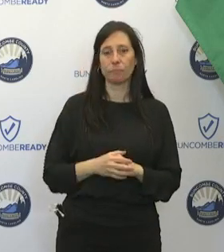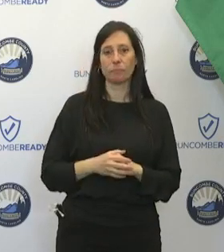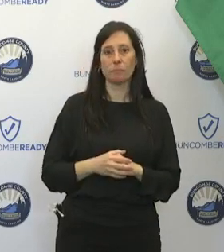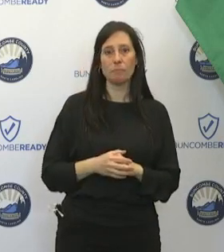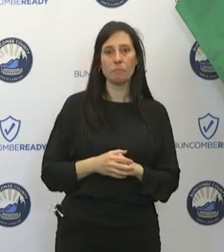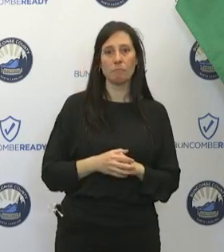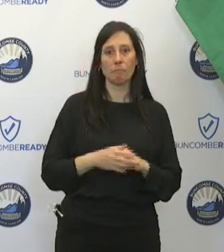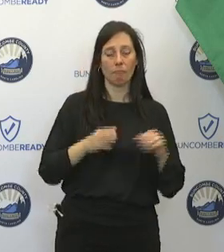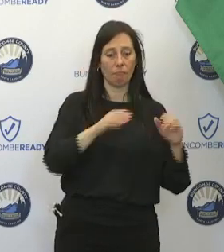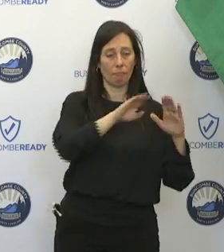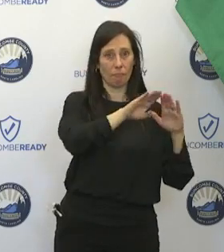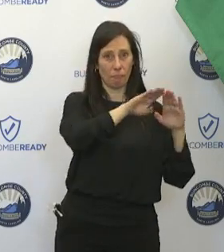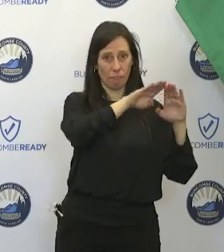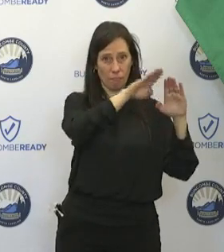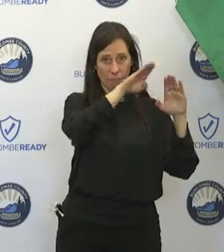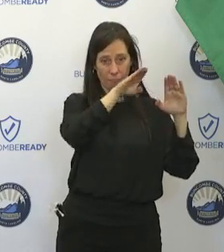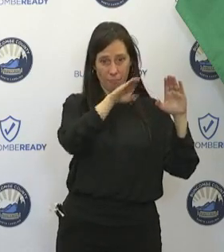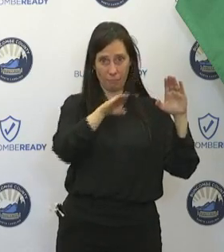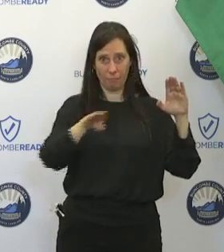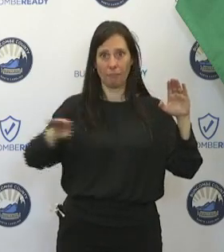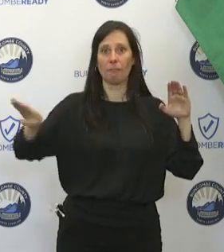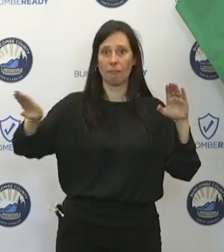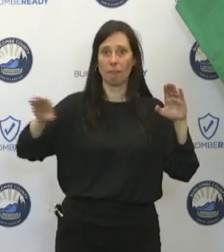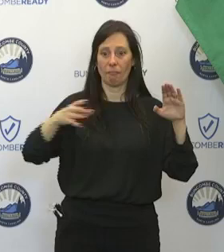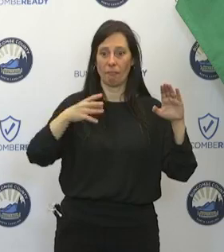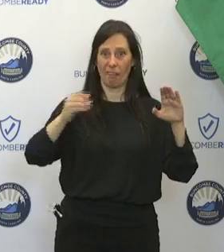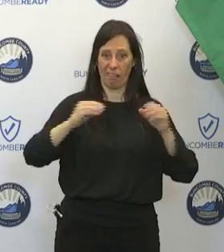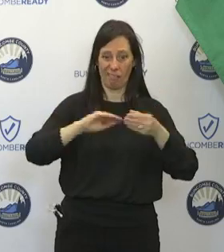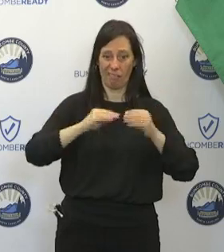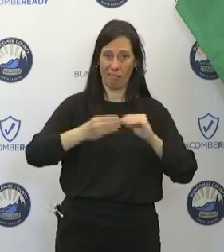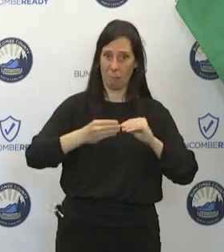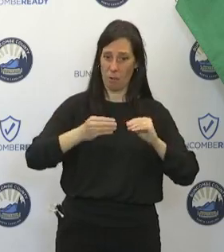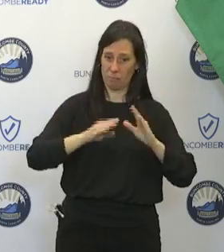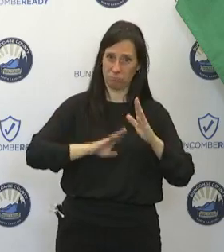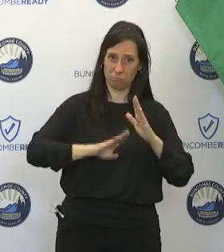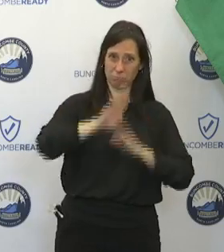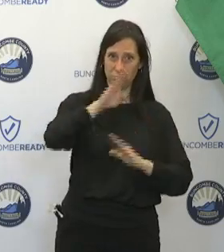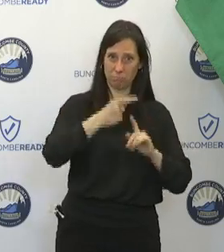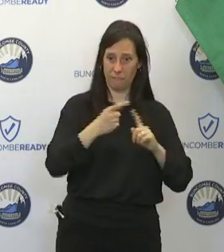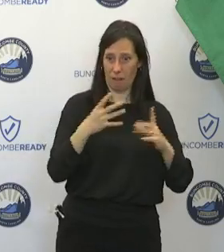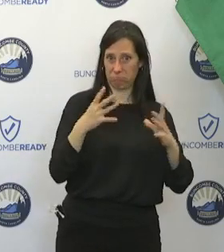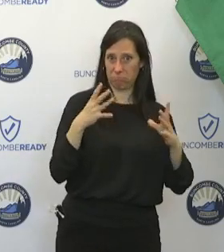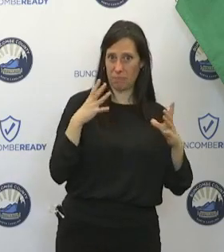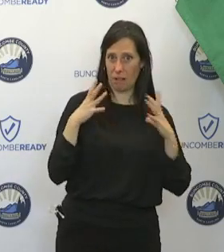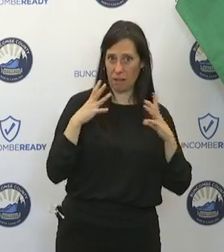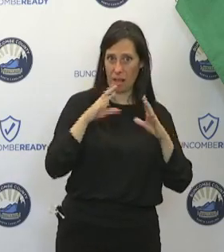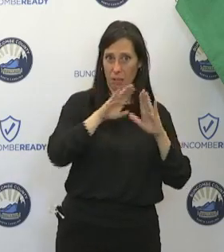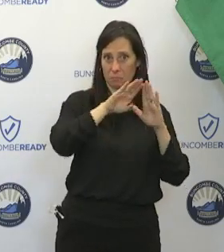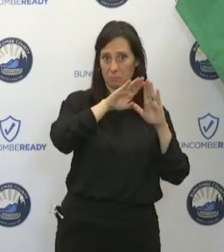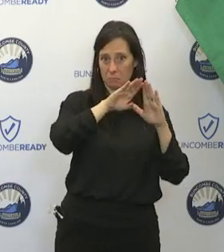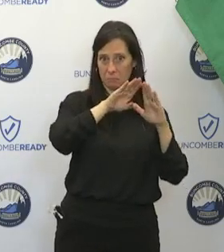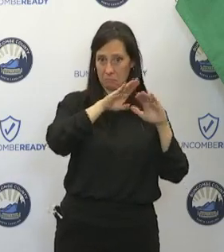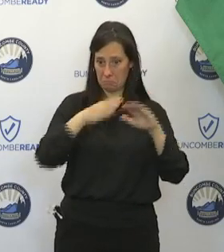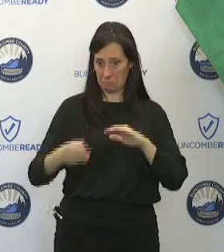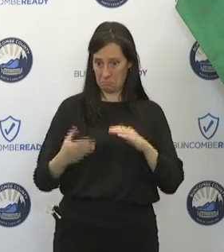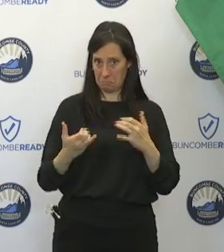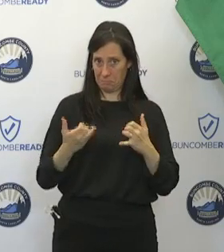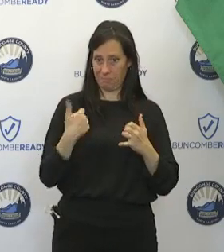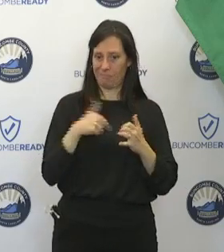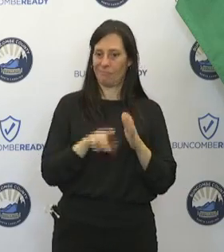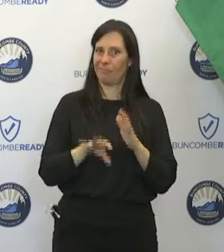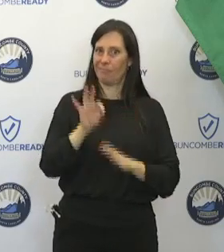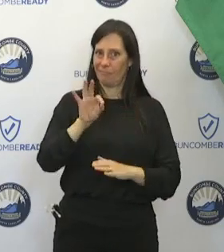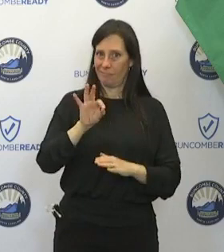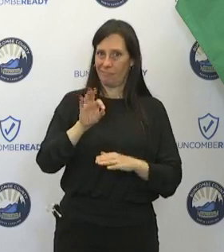epi-curve bending and the surge dissipating, we have been made aware of the B117 variant that originated in the United Kingdom